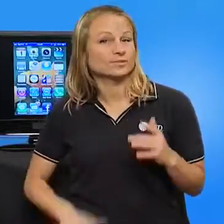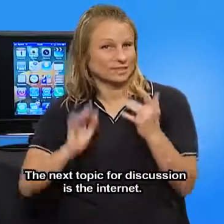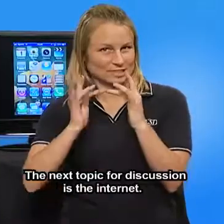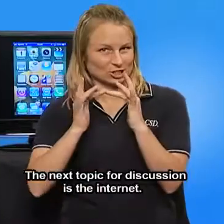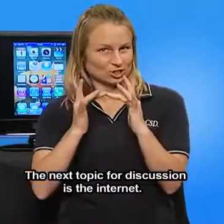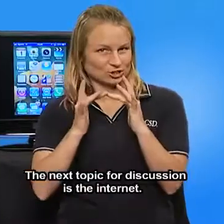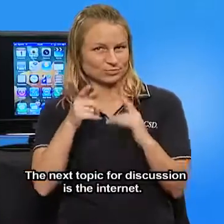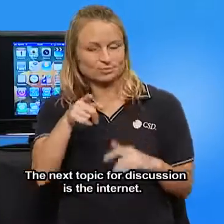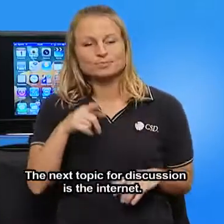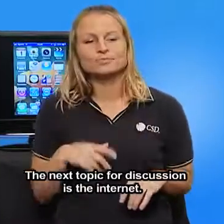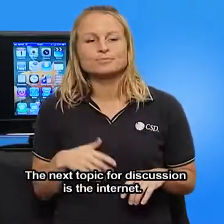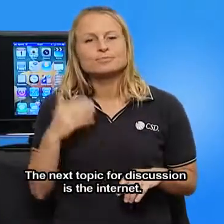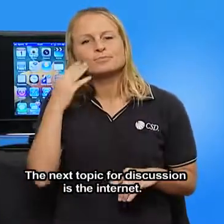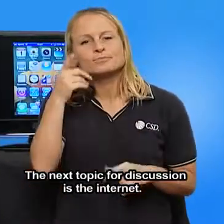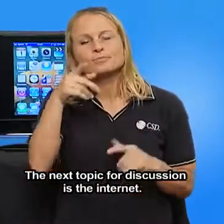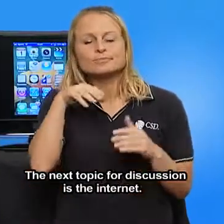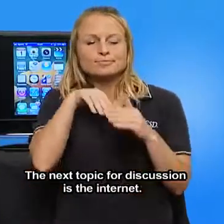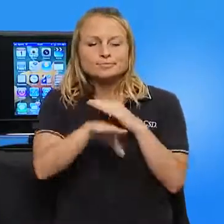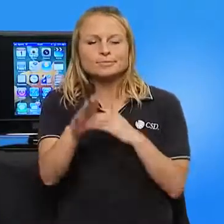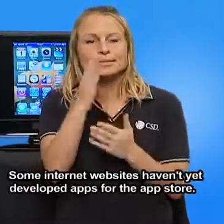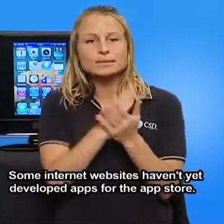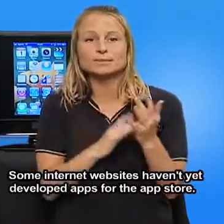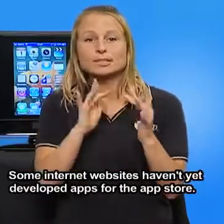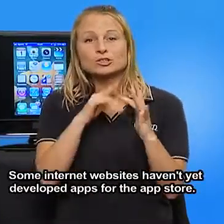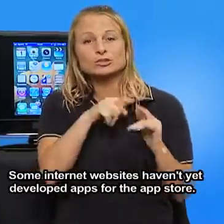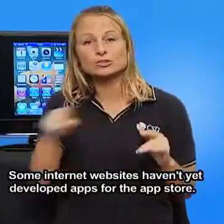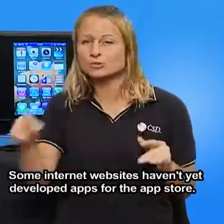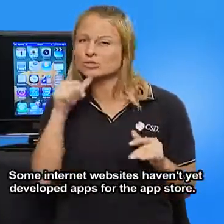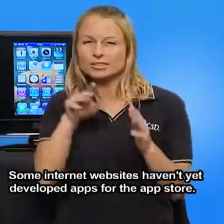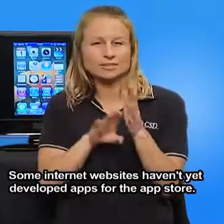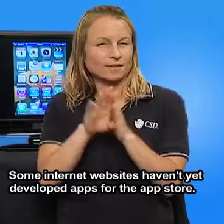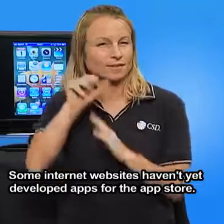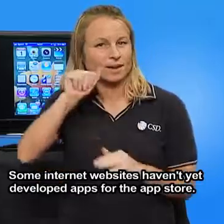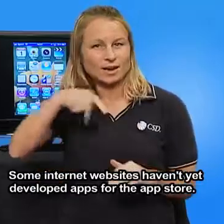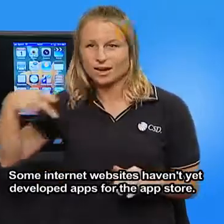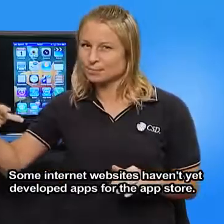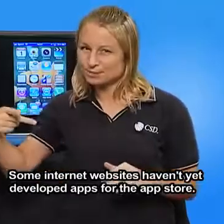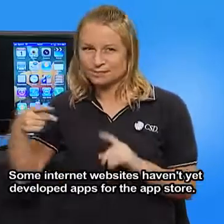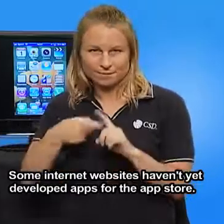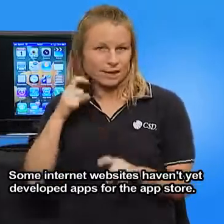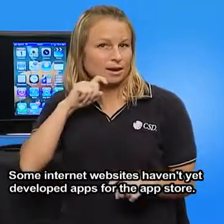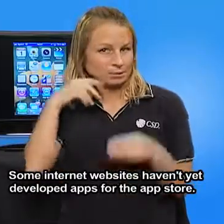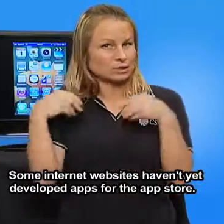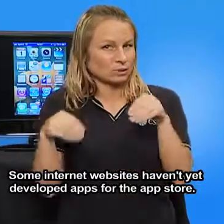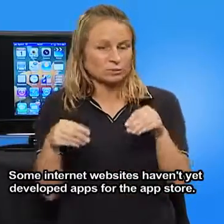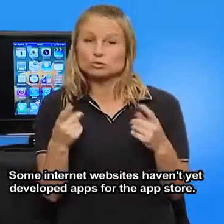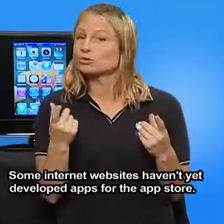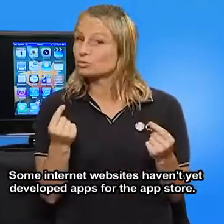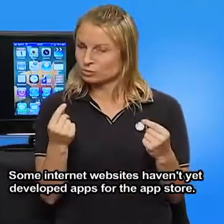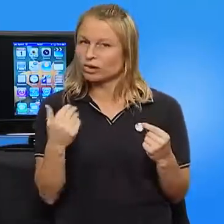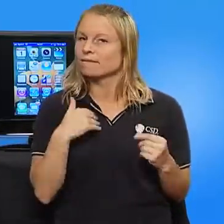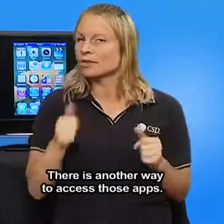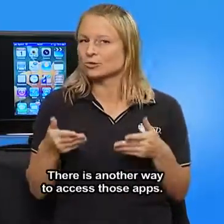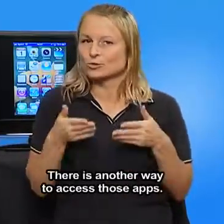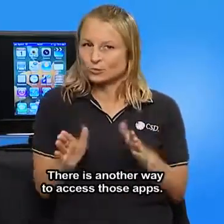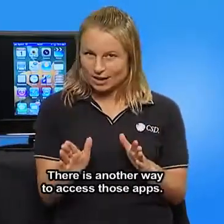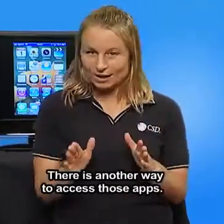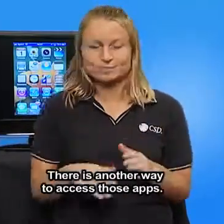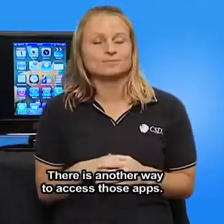The next topic for discussion is the internet. Some internet websites haven't yet developed apps for the Apple Store. There are another way to